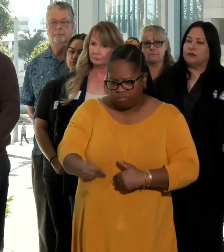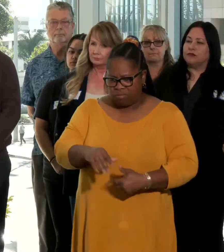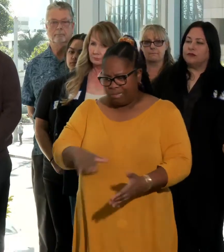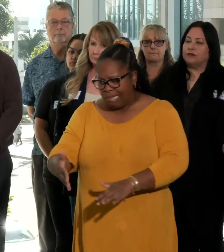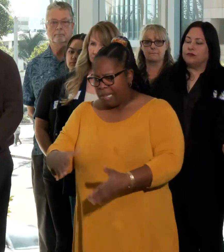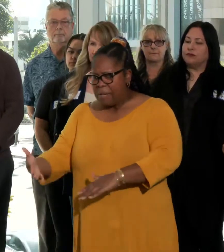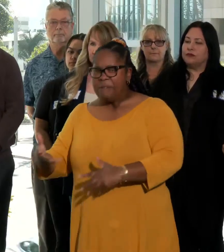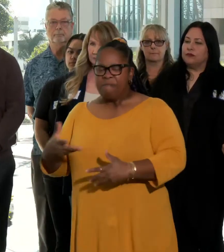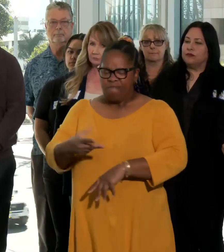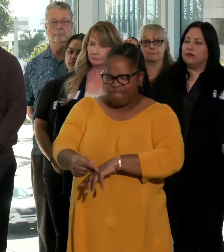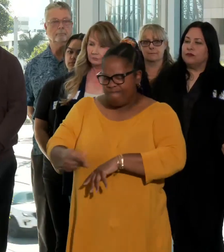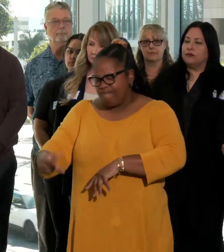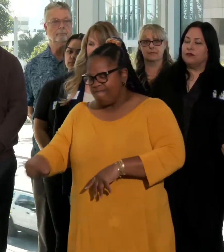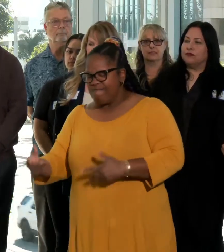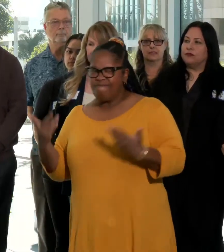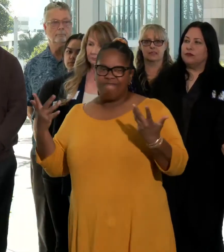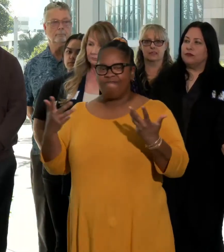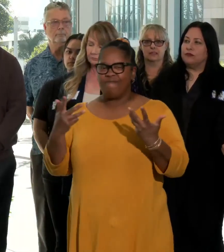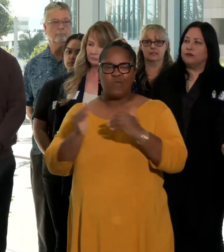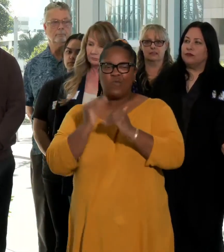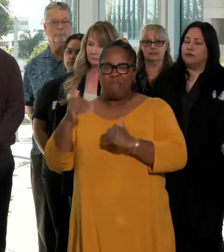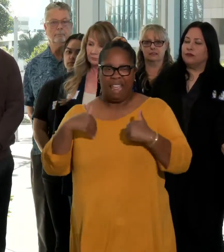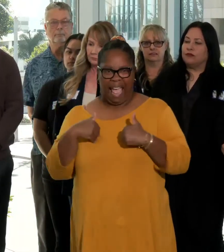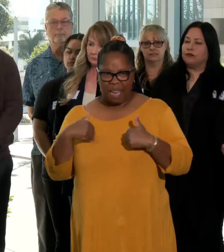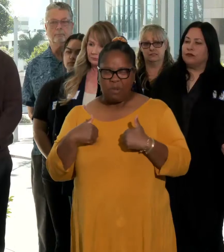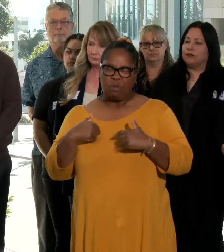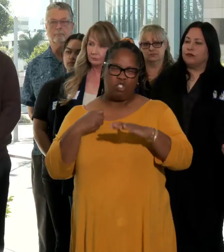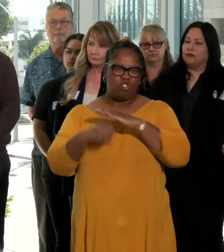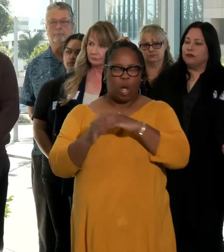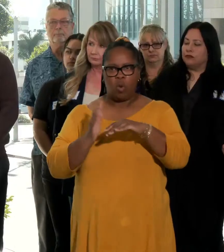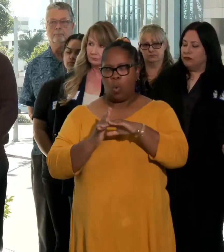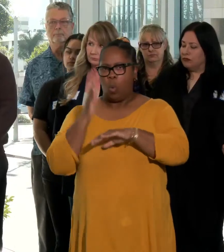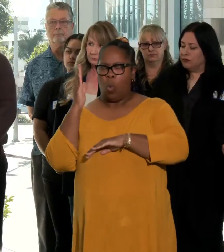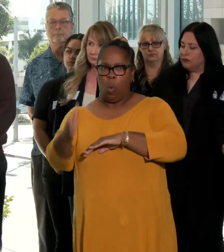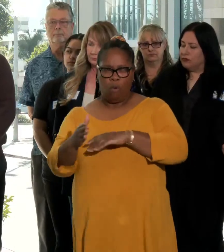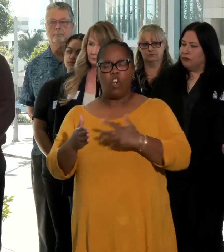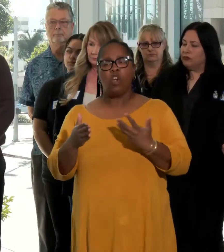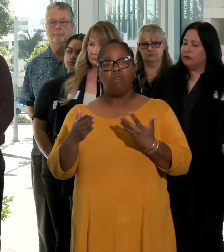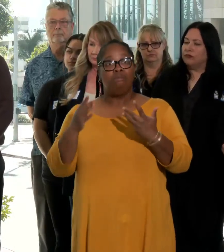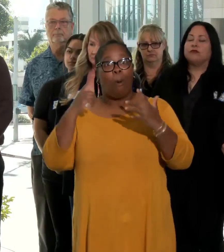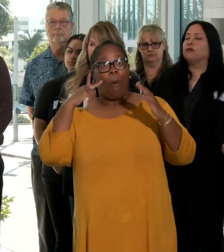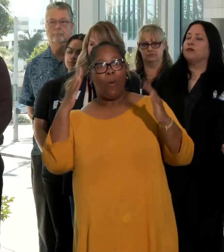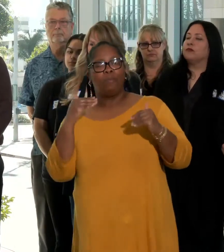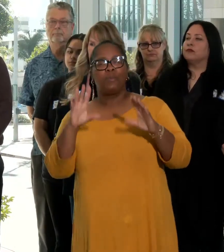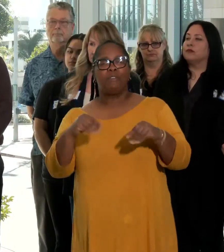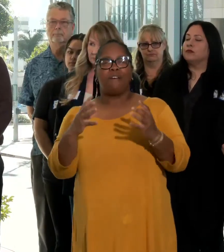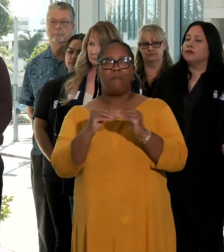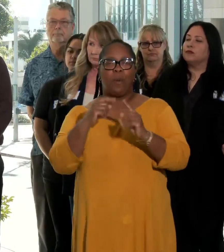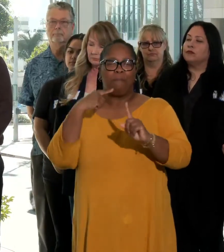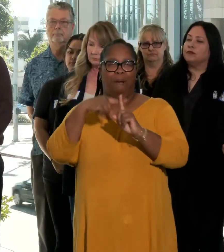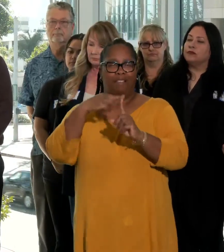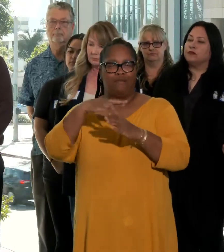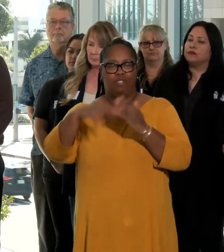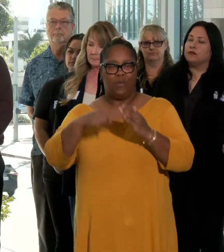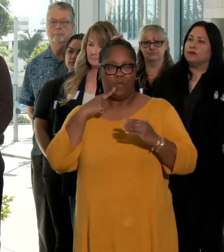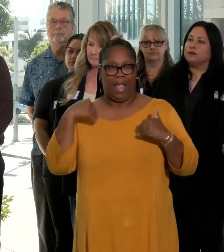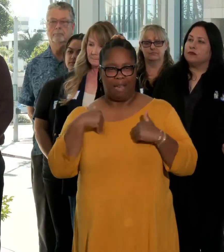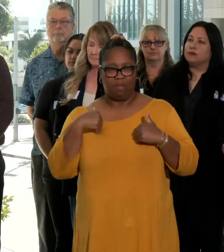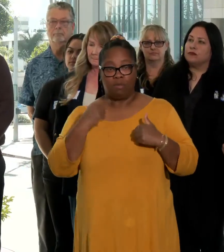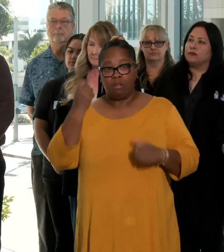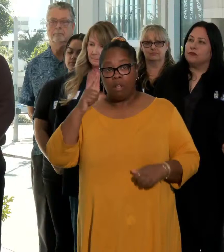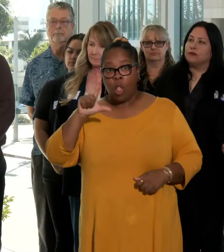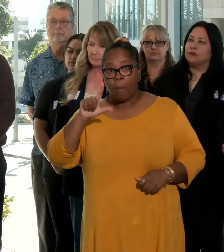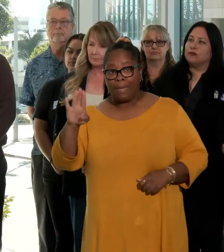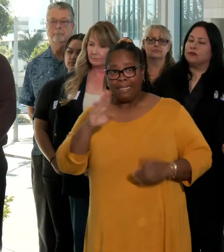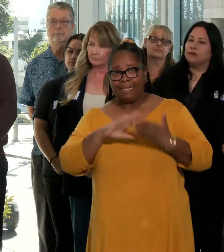shelters, were experiencing at the time. And our hope was to find more positive outcomes for animals. The city owns the land where